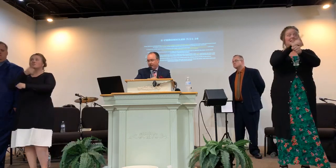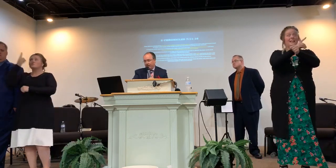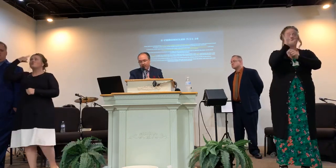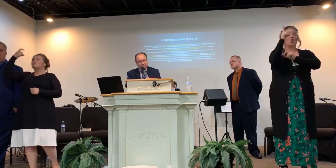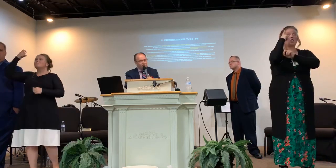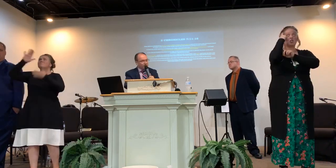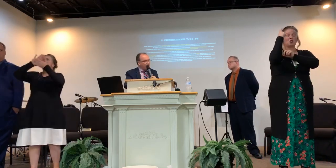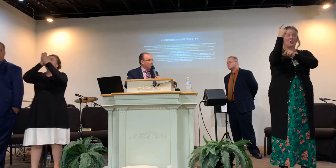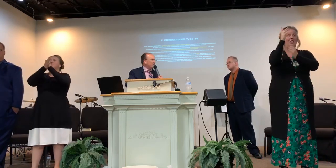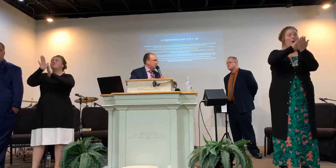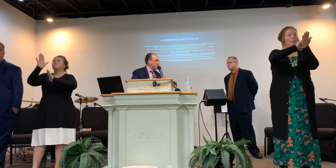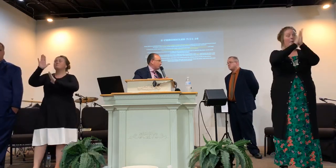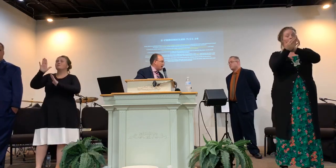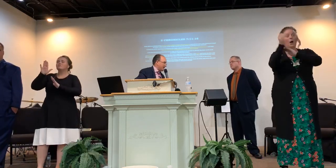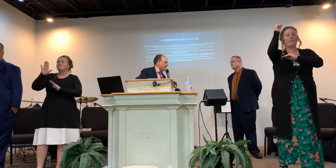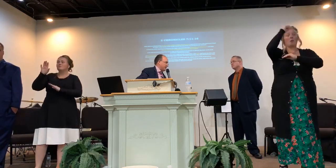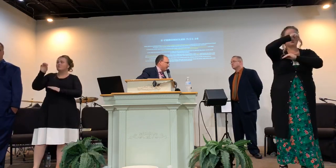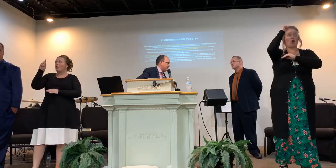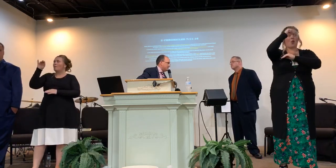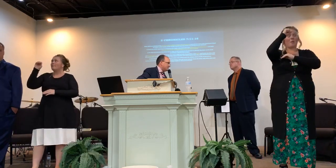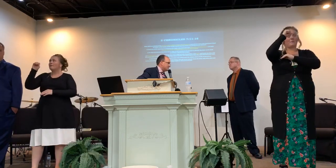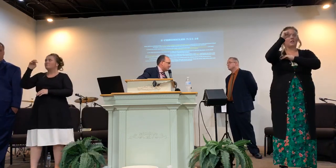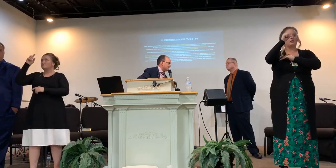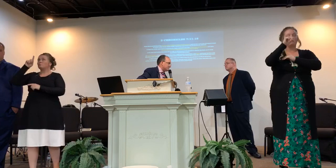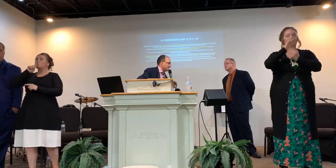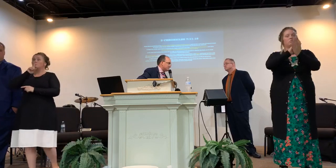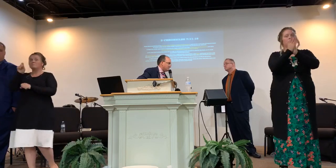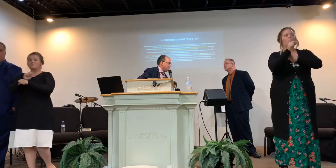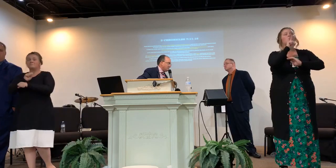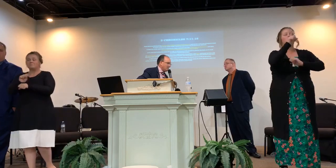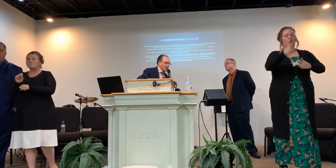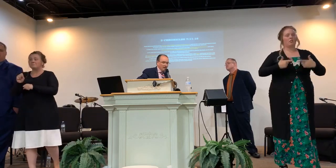dream became Solomon's reality.